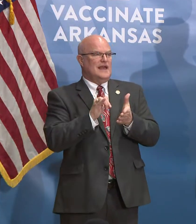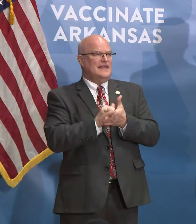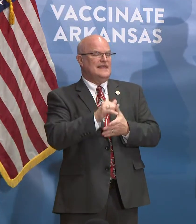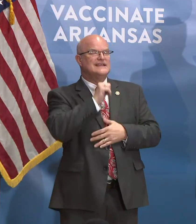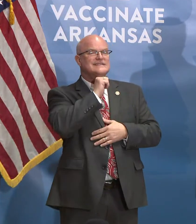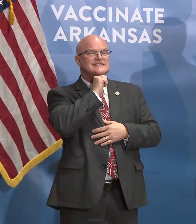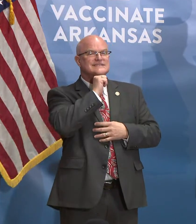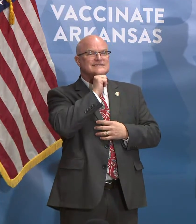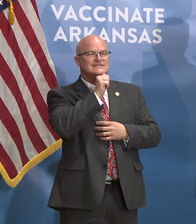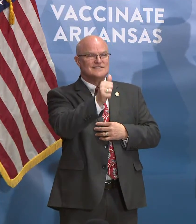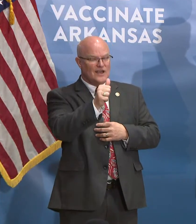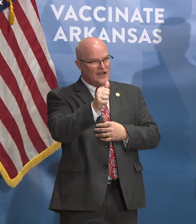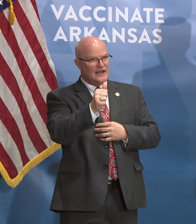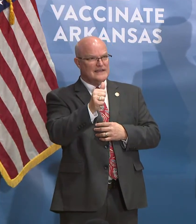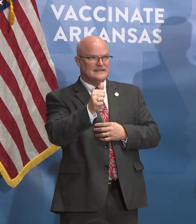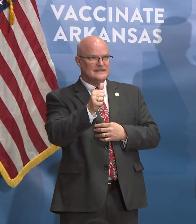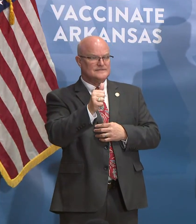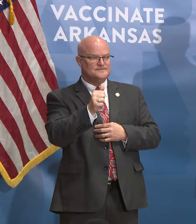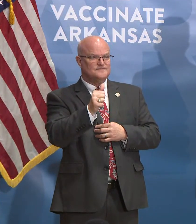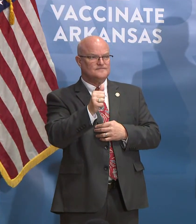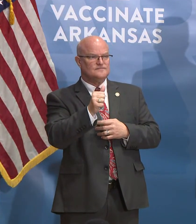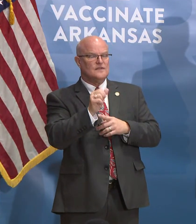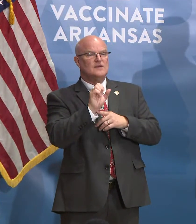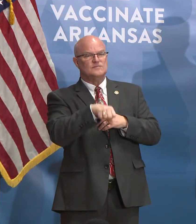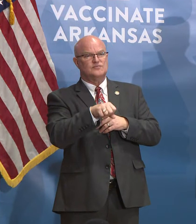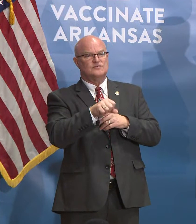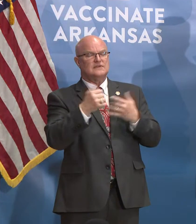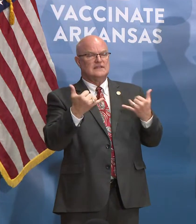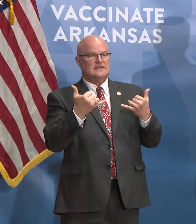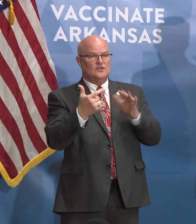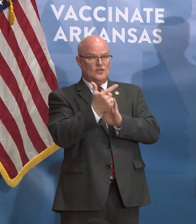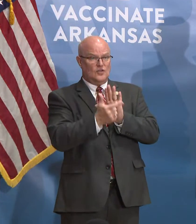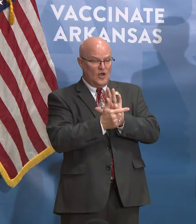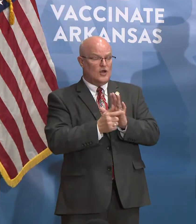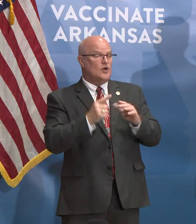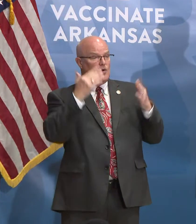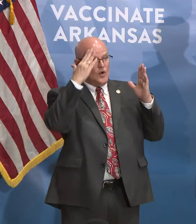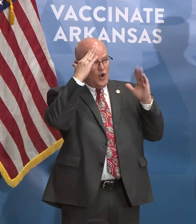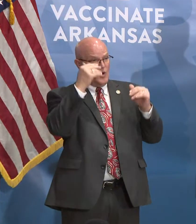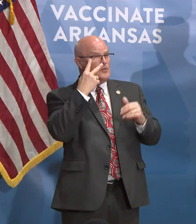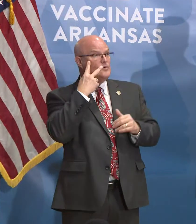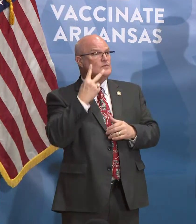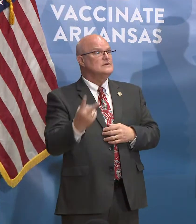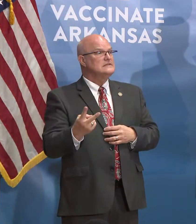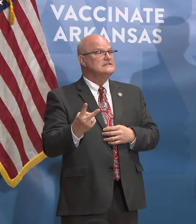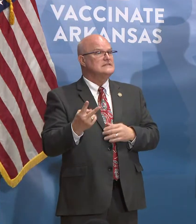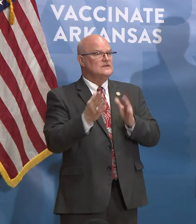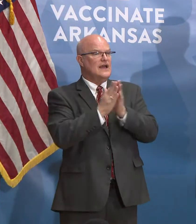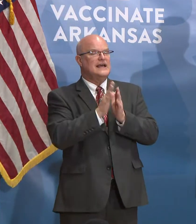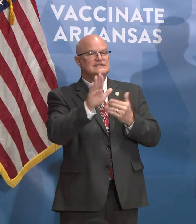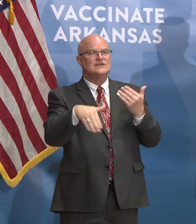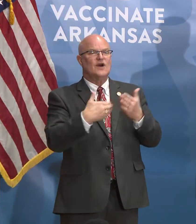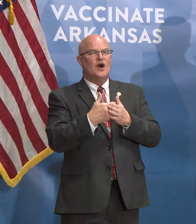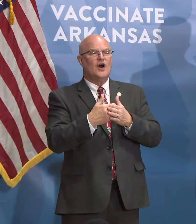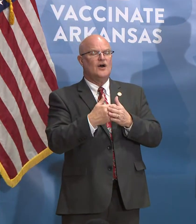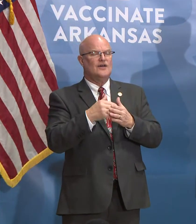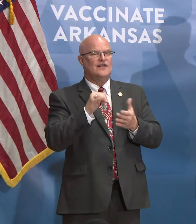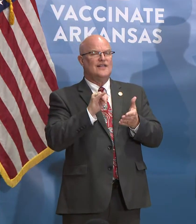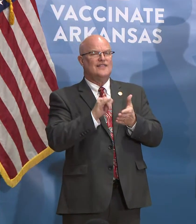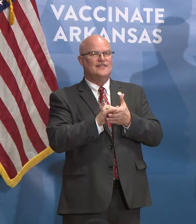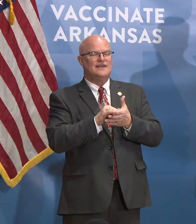does not run afoul of the current statutes. We hope that we will see we're asking all the meteorologists